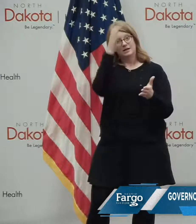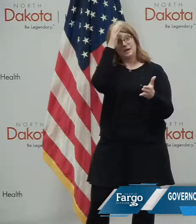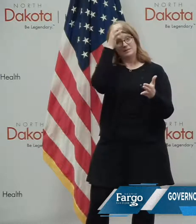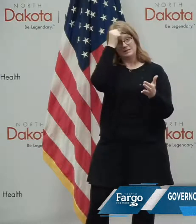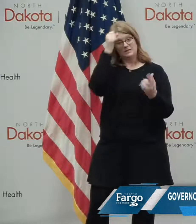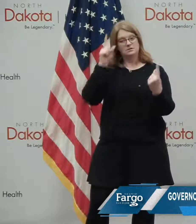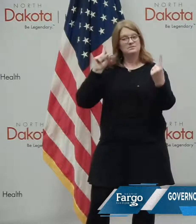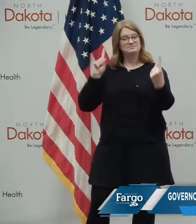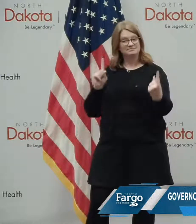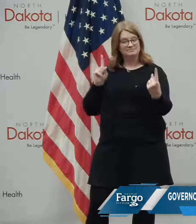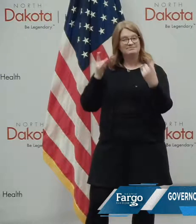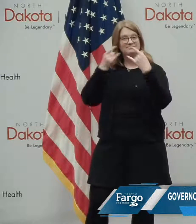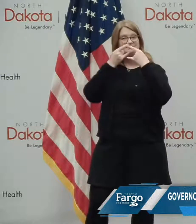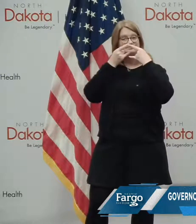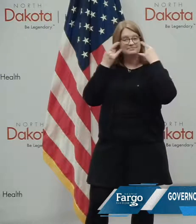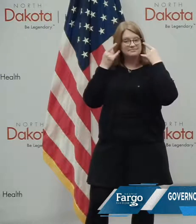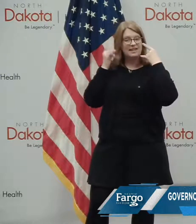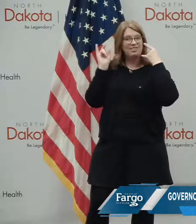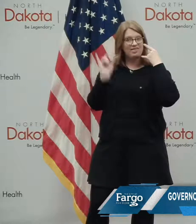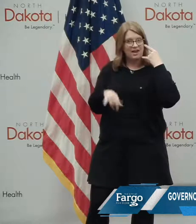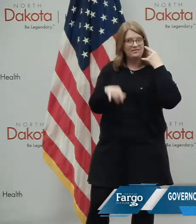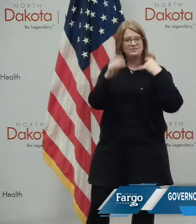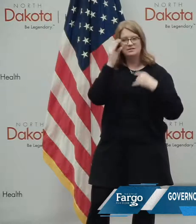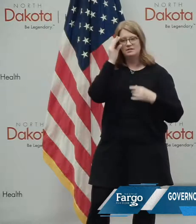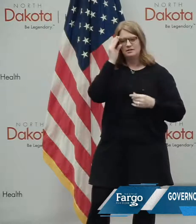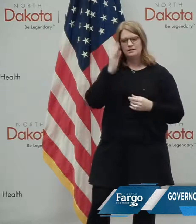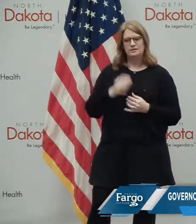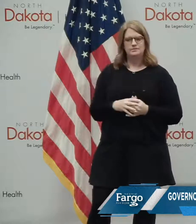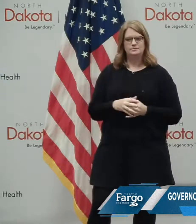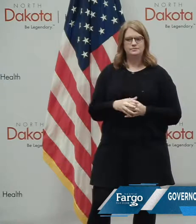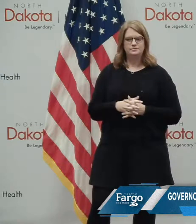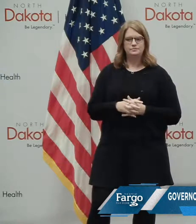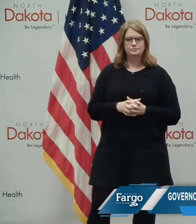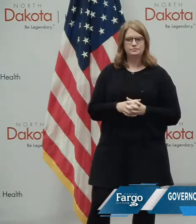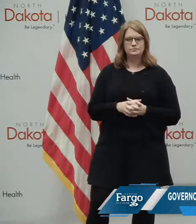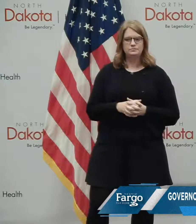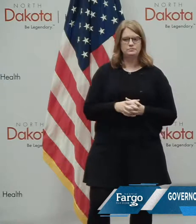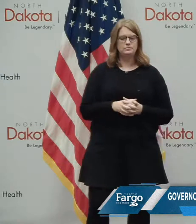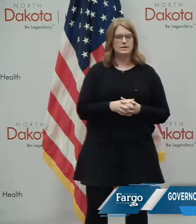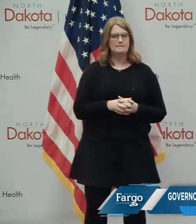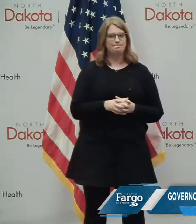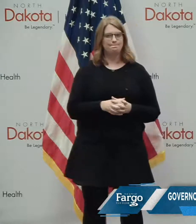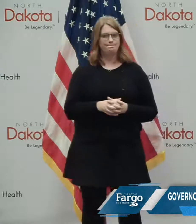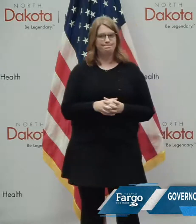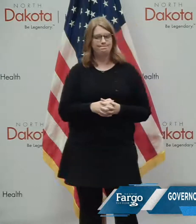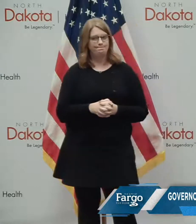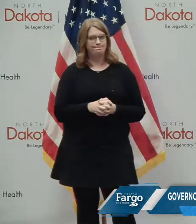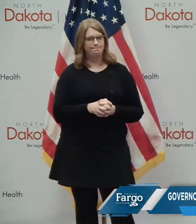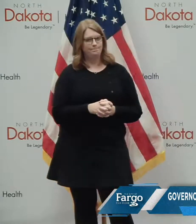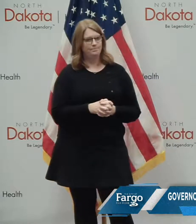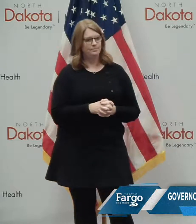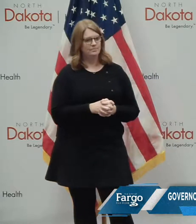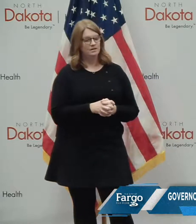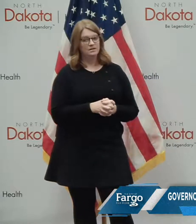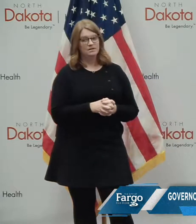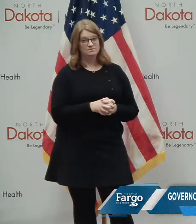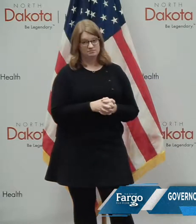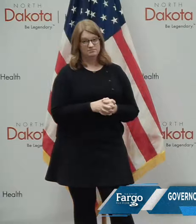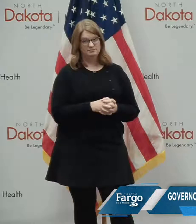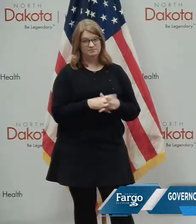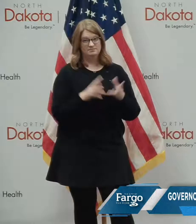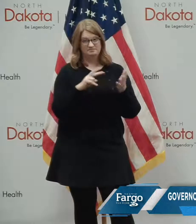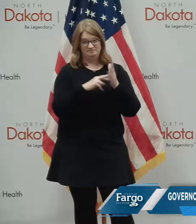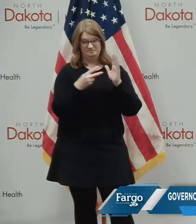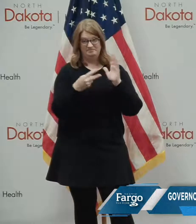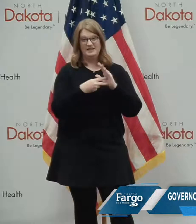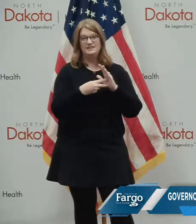and wear these face coverings if you can't. We know that that we've got this spread that's increasing in our state, and we